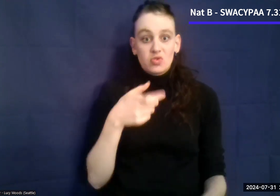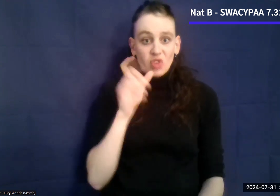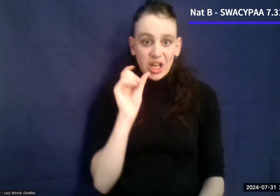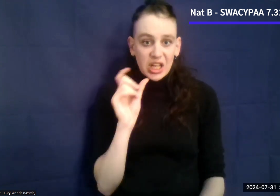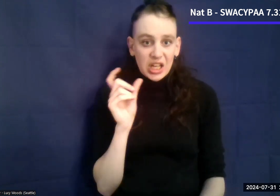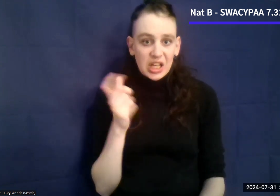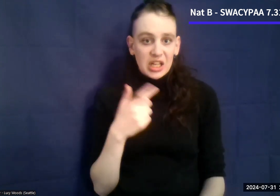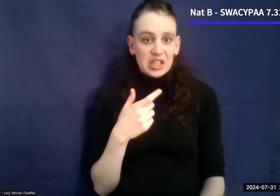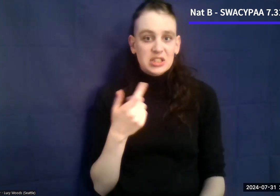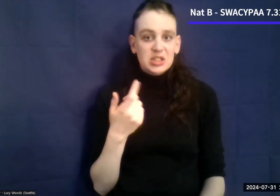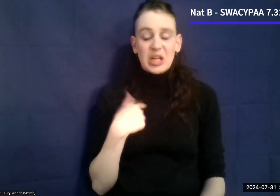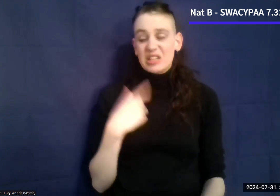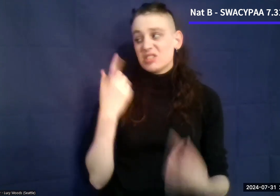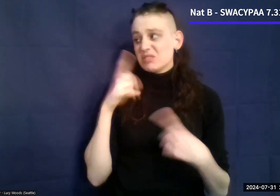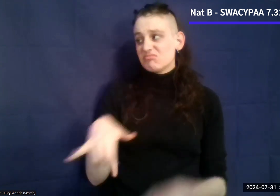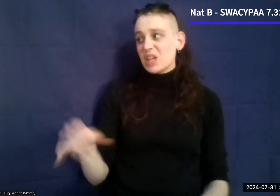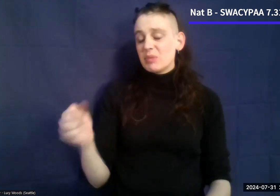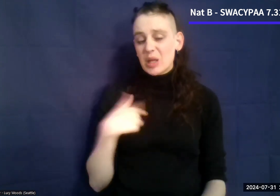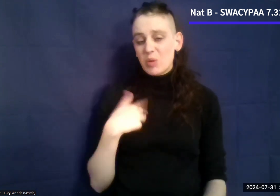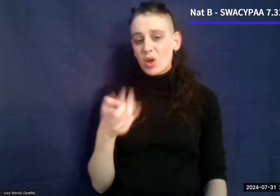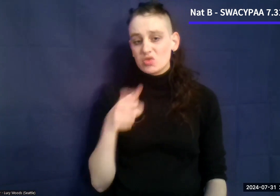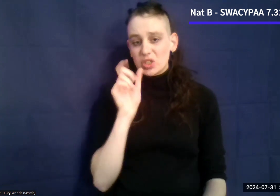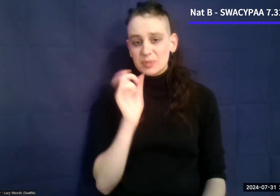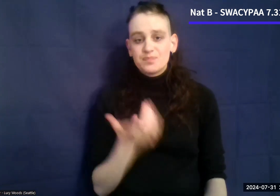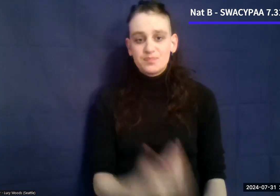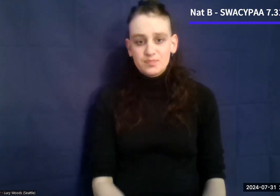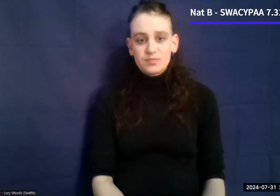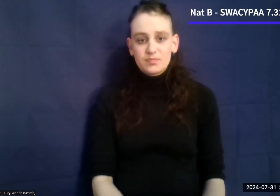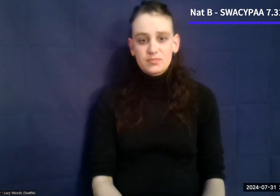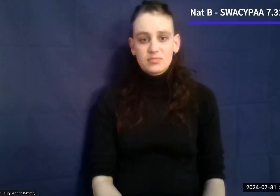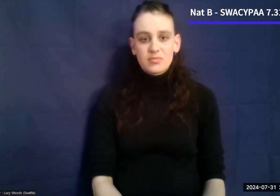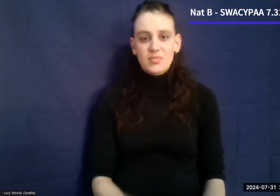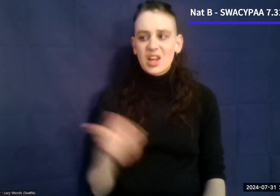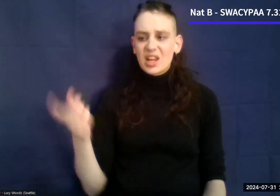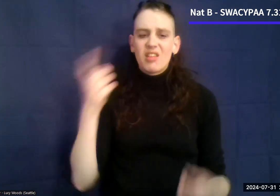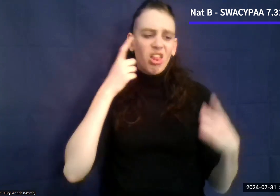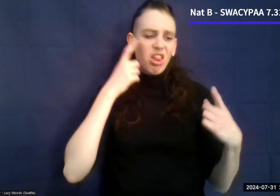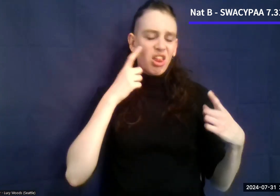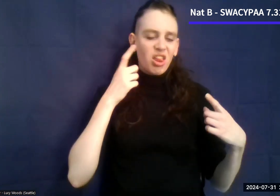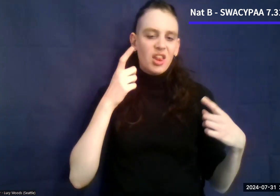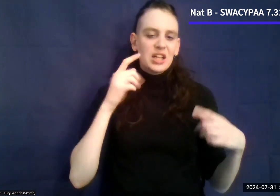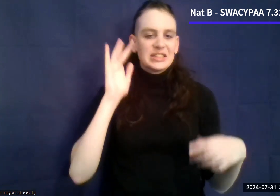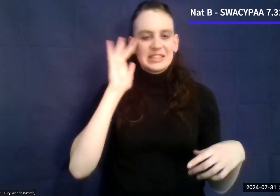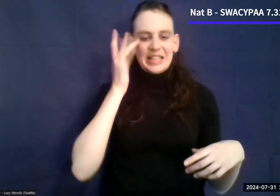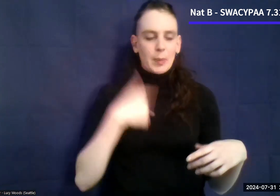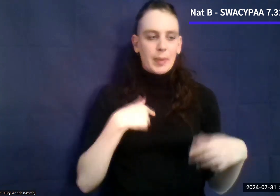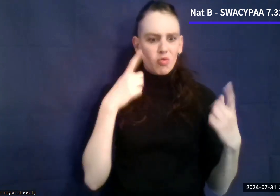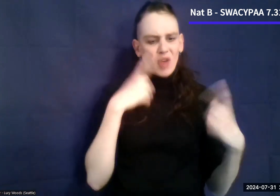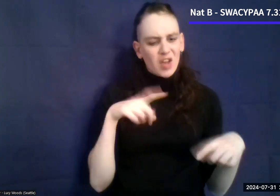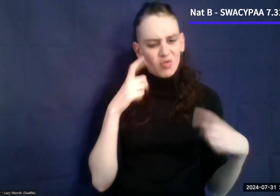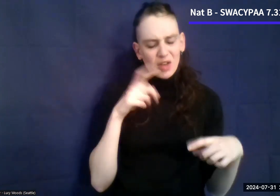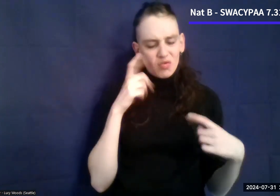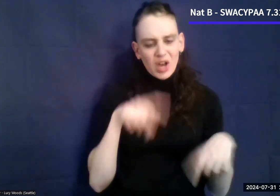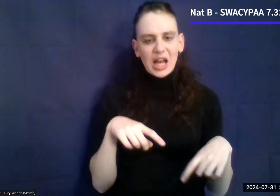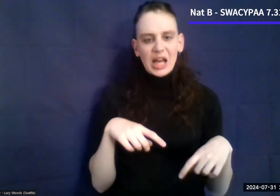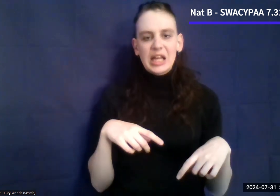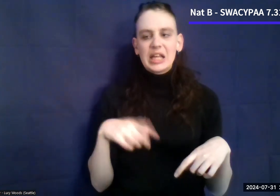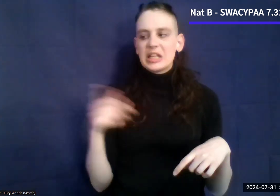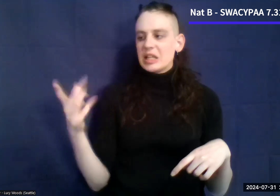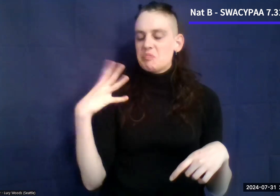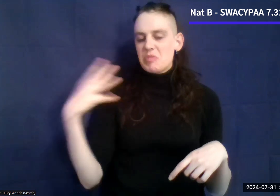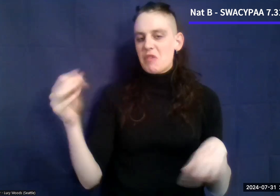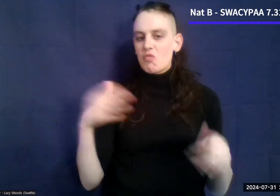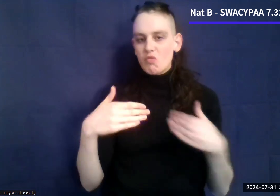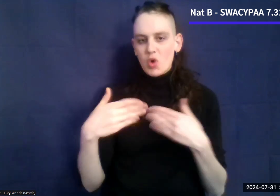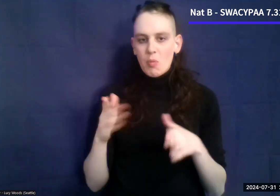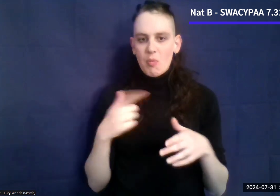to do. So I did that, took that shot, and then he got tired of me crying. So he went into another room. And I cried myself to sleep. And the next day I woke